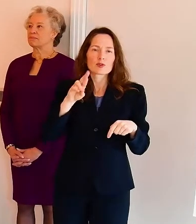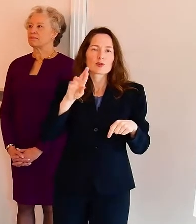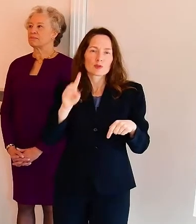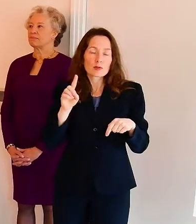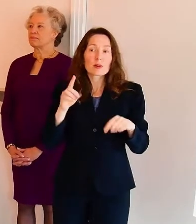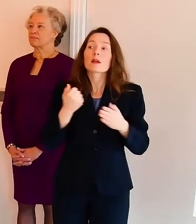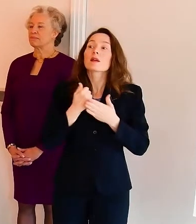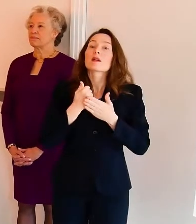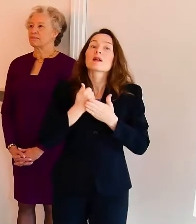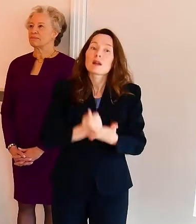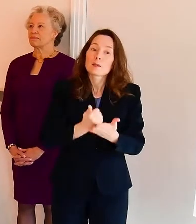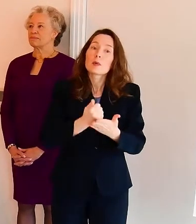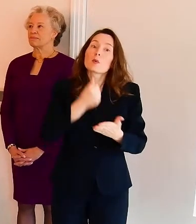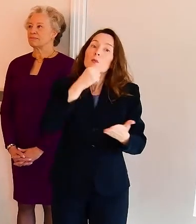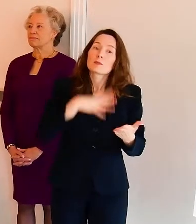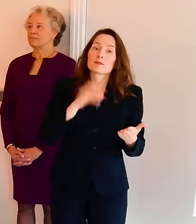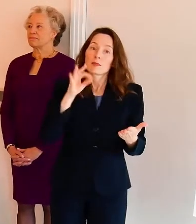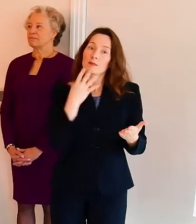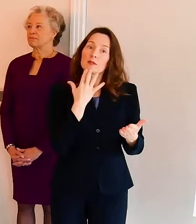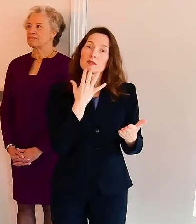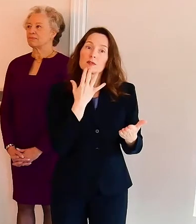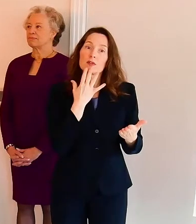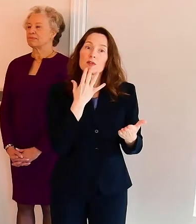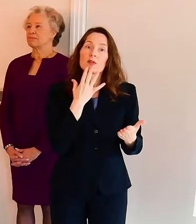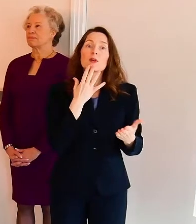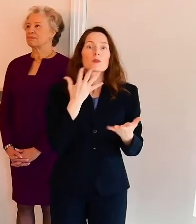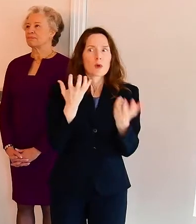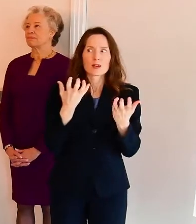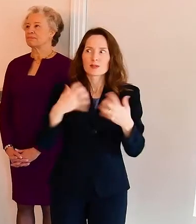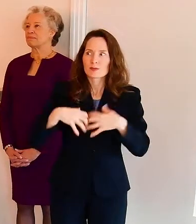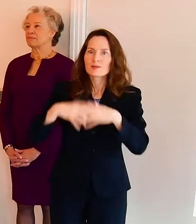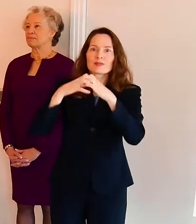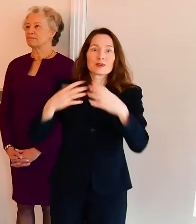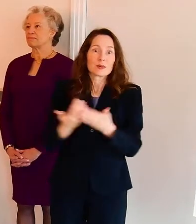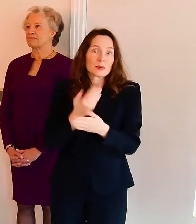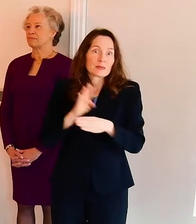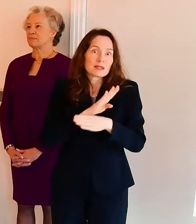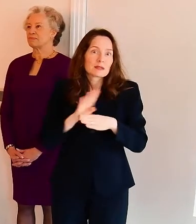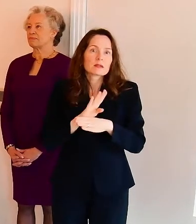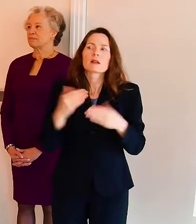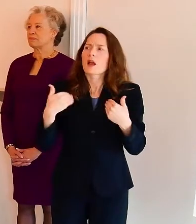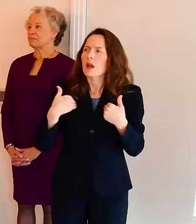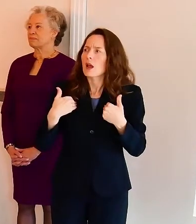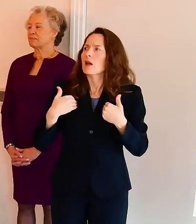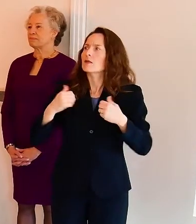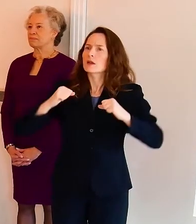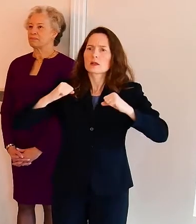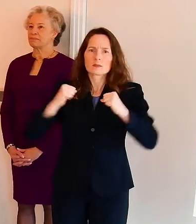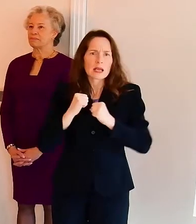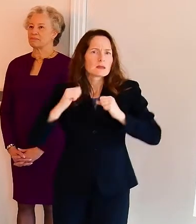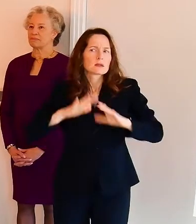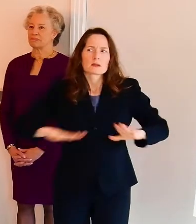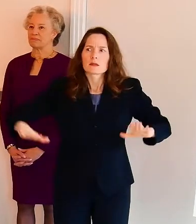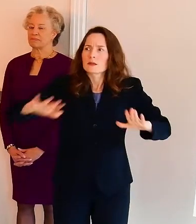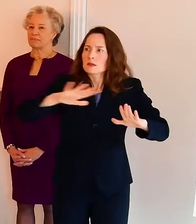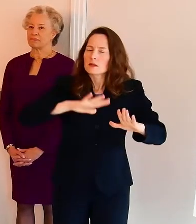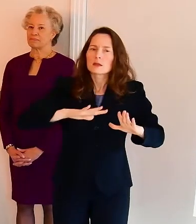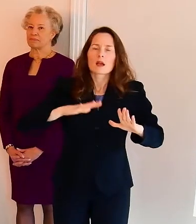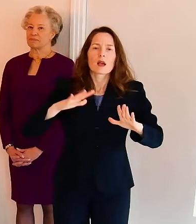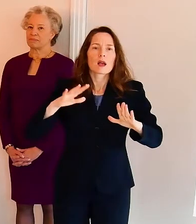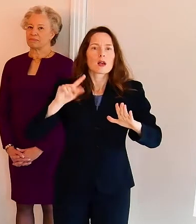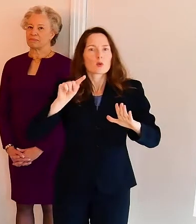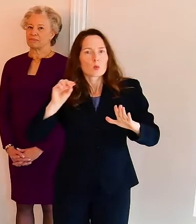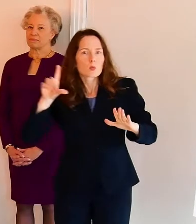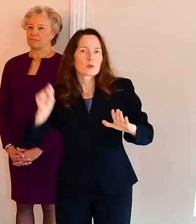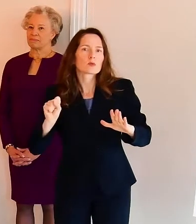space, resources, development tools, and all of the nurturing